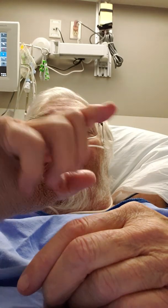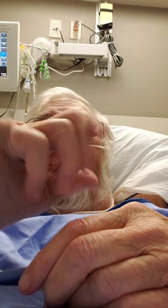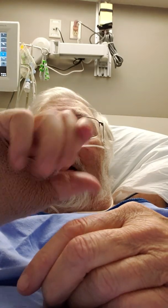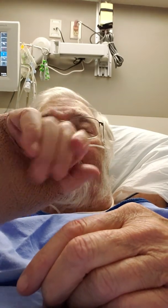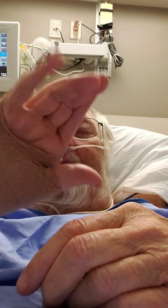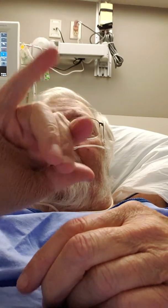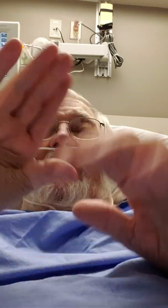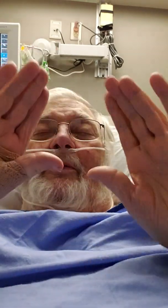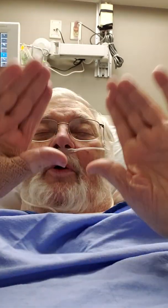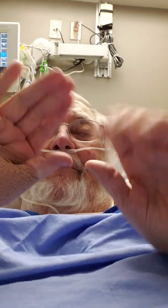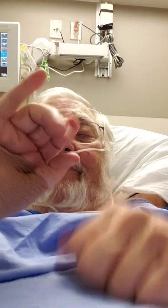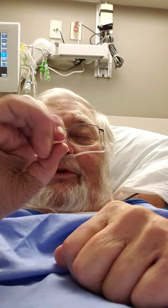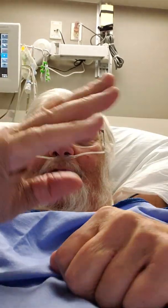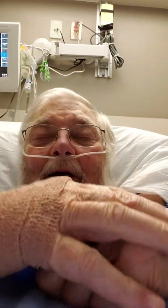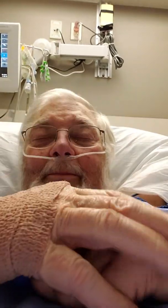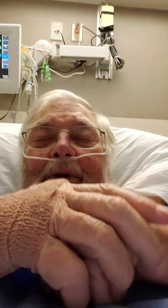Look at the one of the jobs.